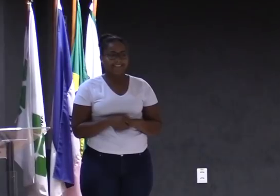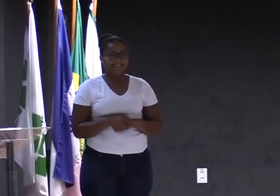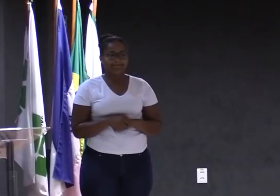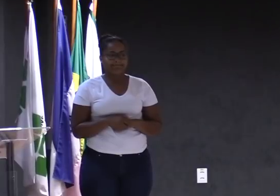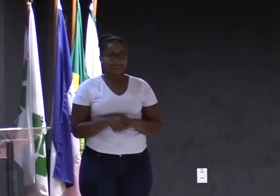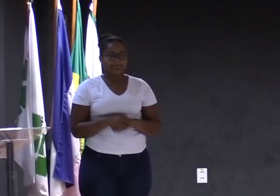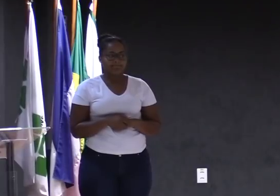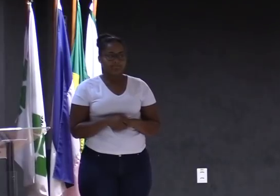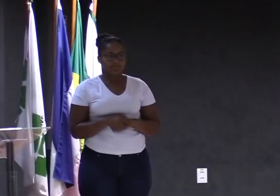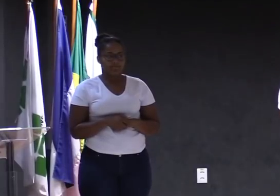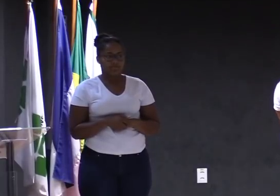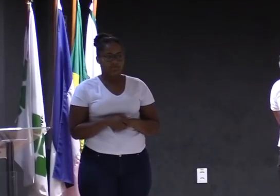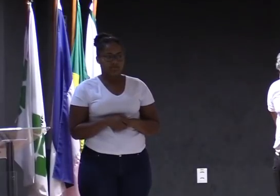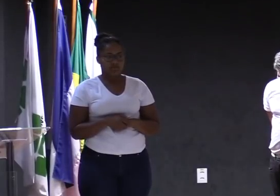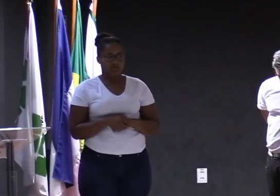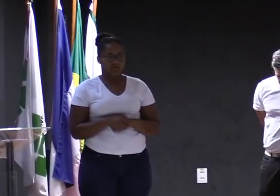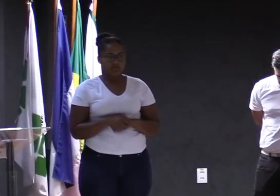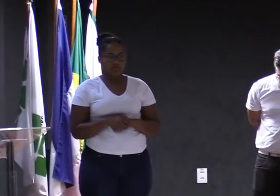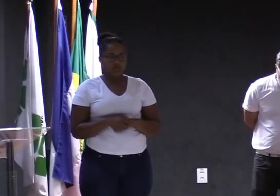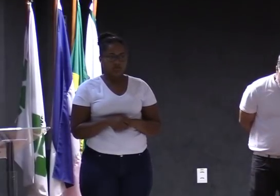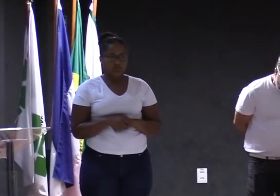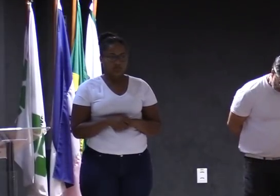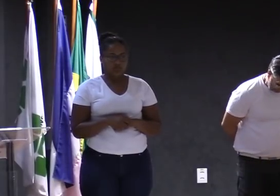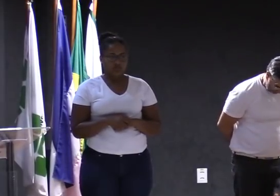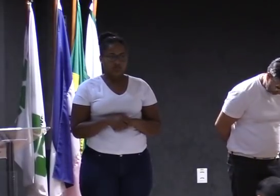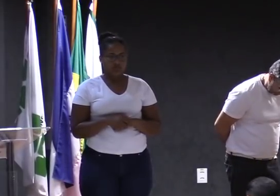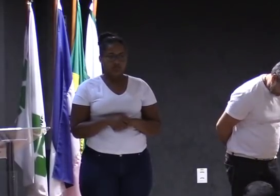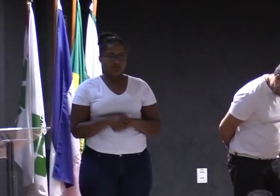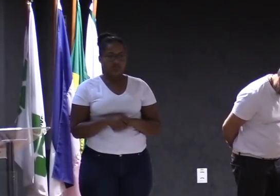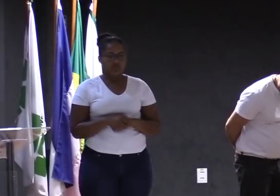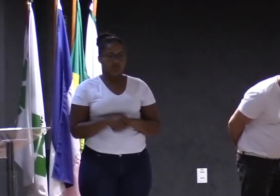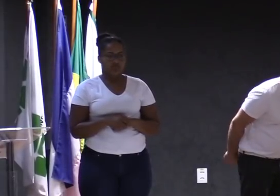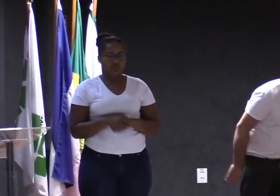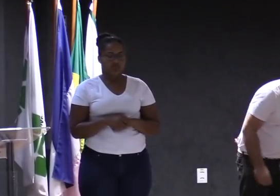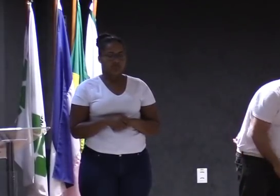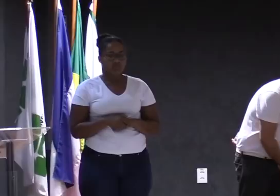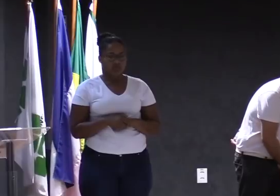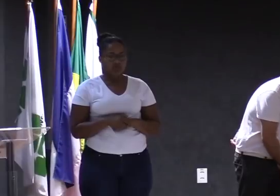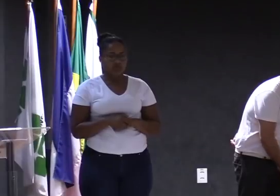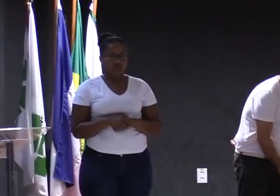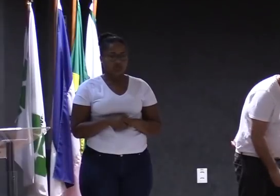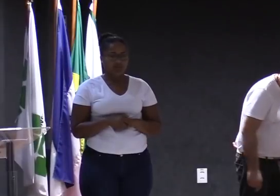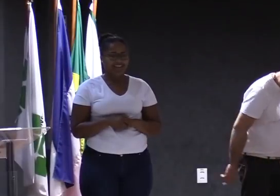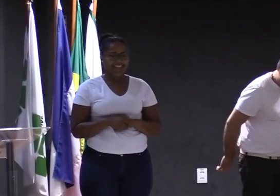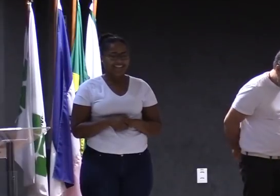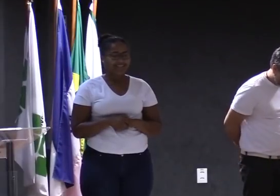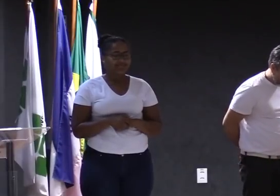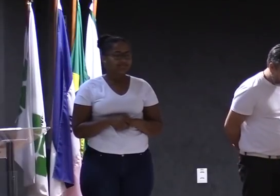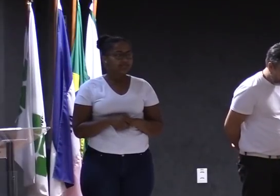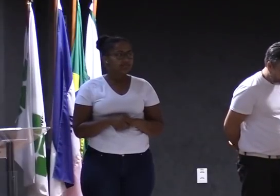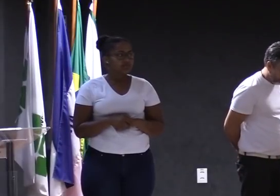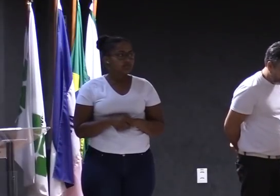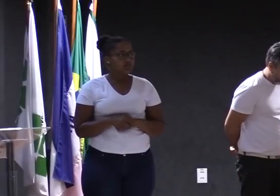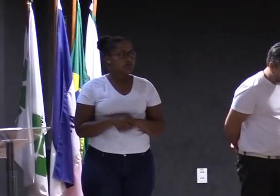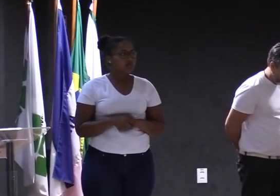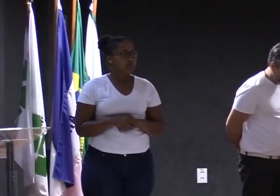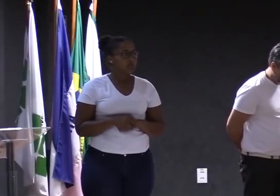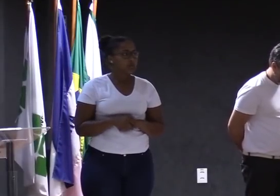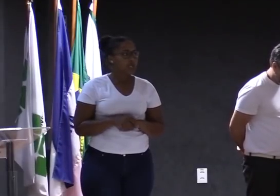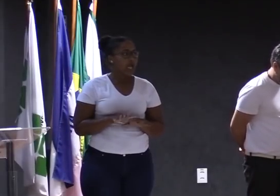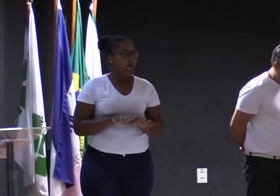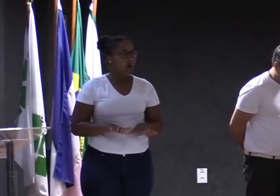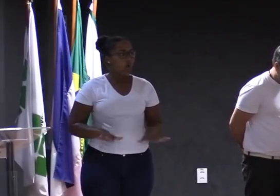for example with this recognition of prior learning, you can go much deeper because you don't have to start from the